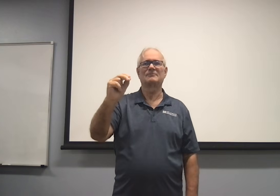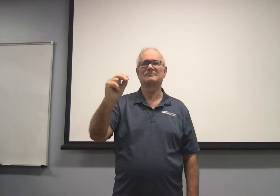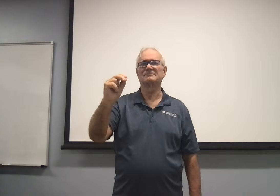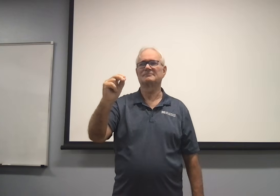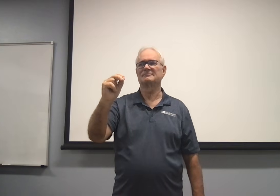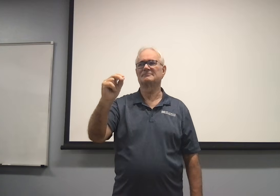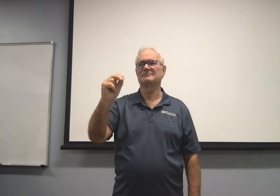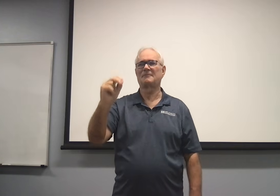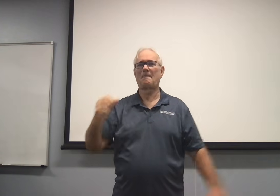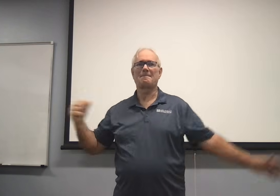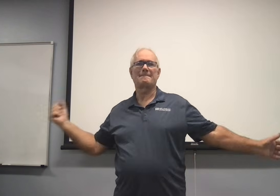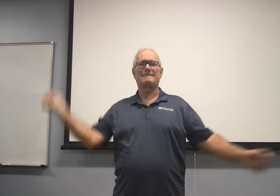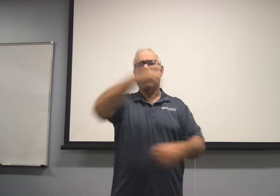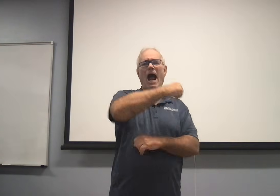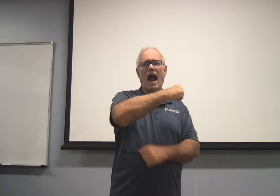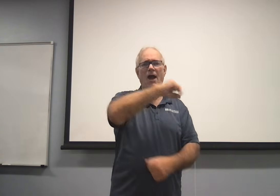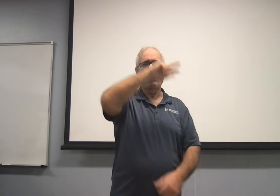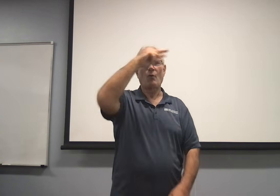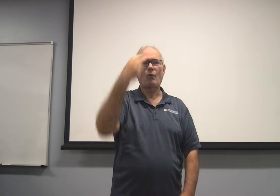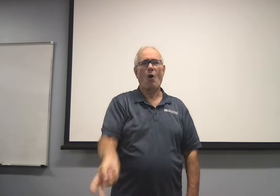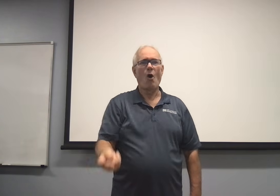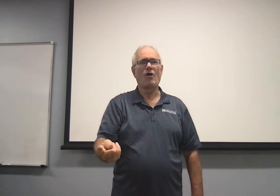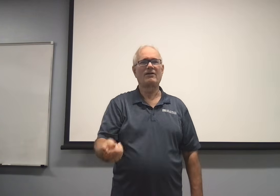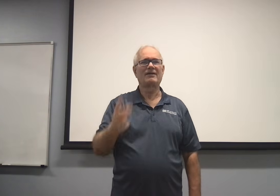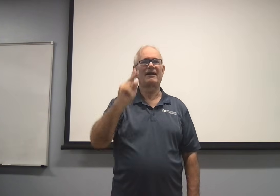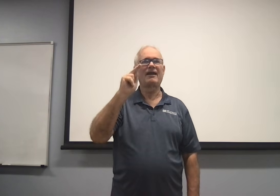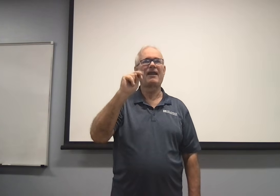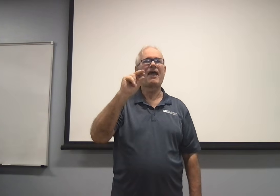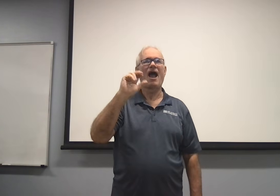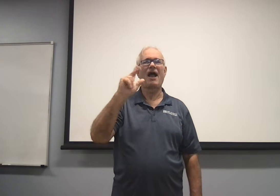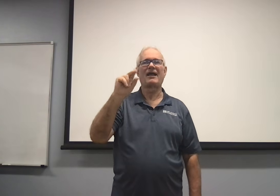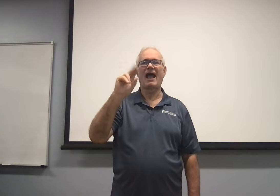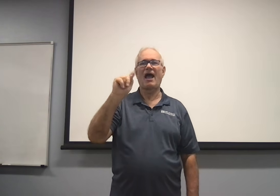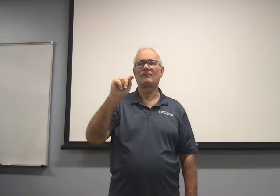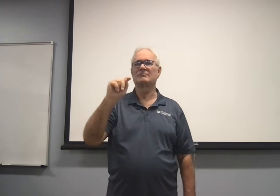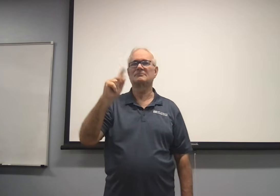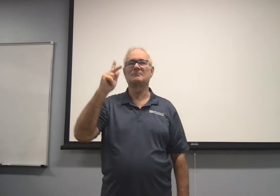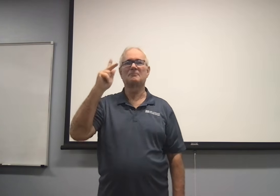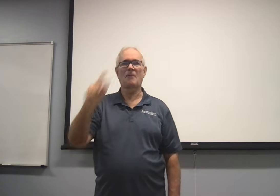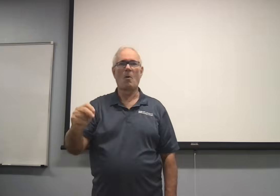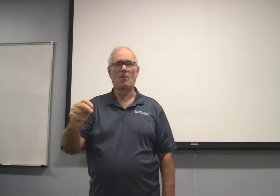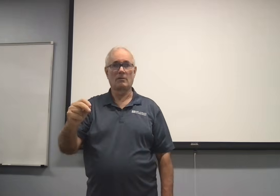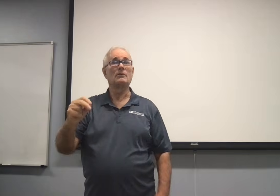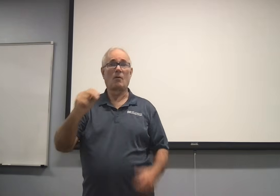Number 5 is K-O, knockout. Someone falling down on the ground, knockout, K-O.